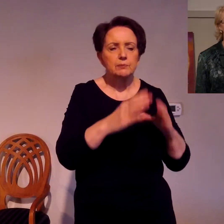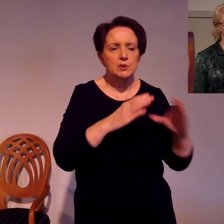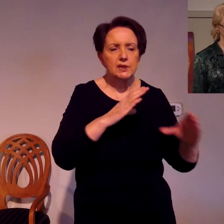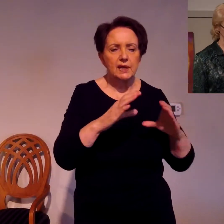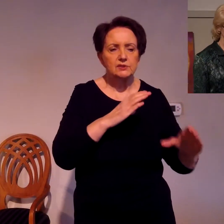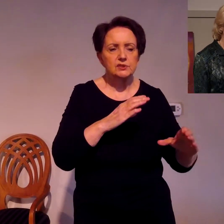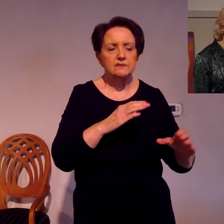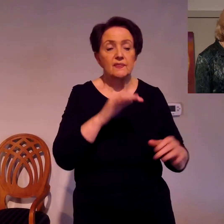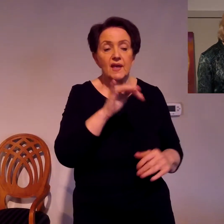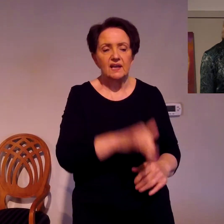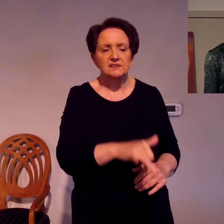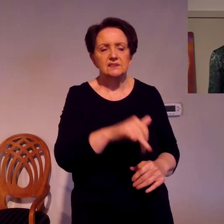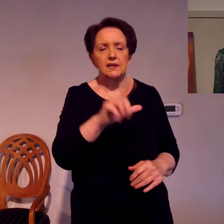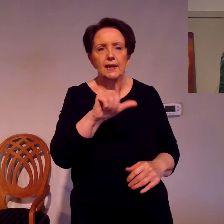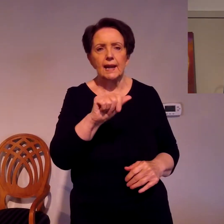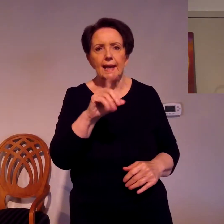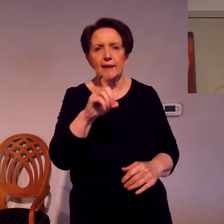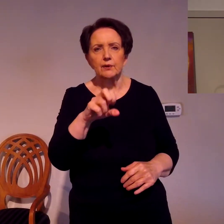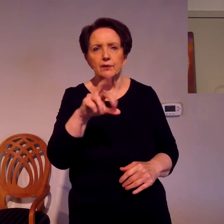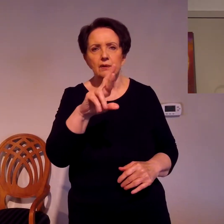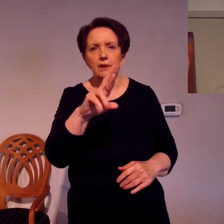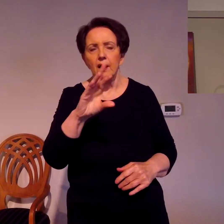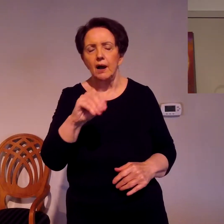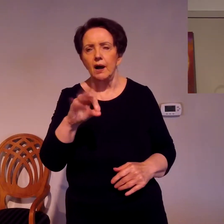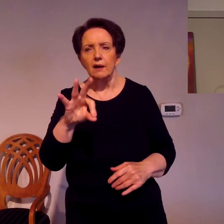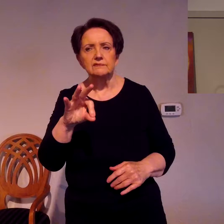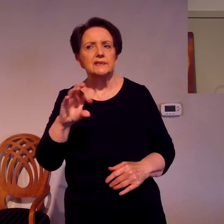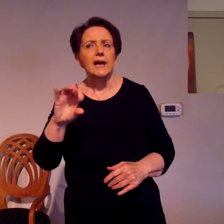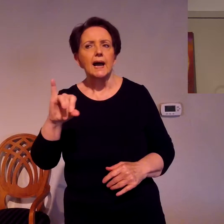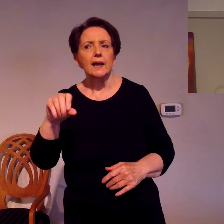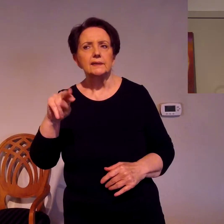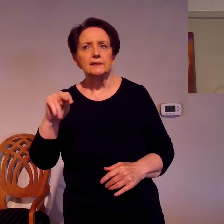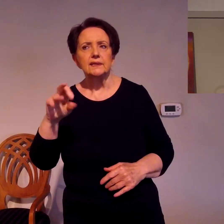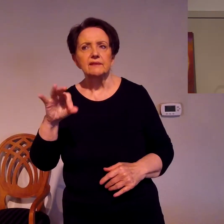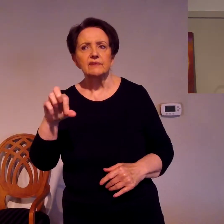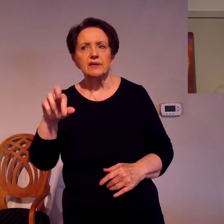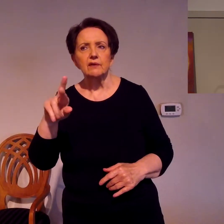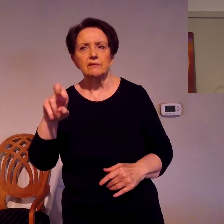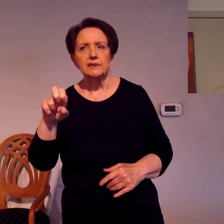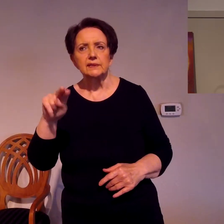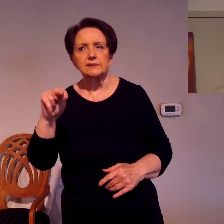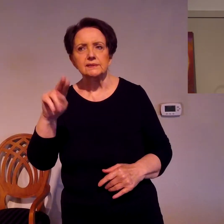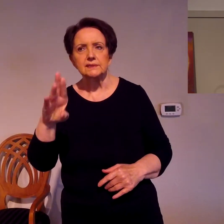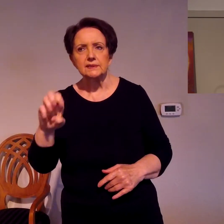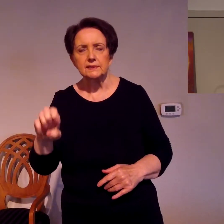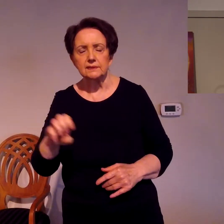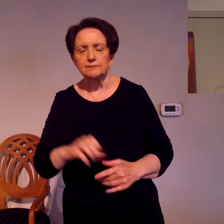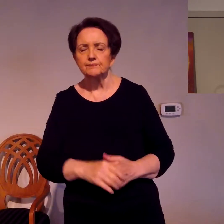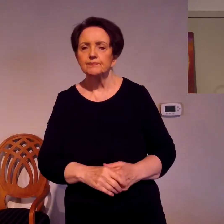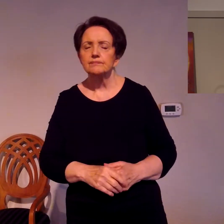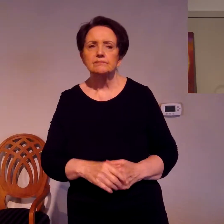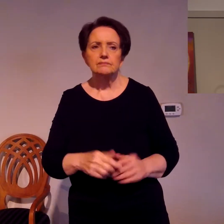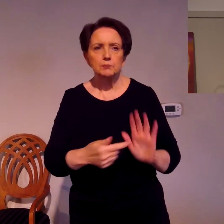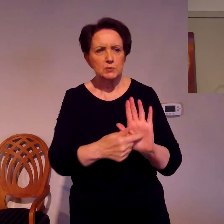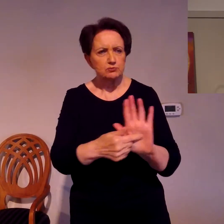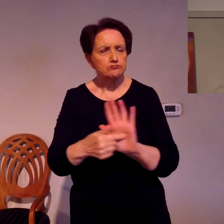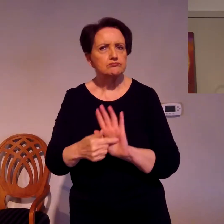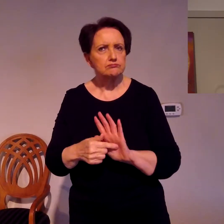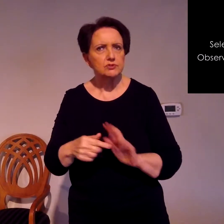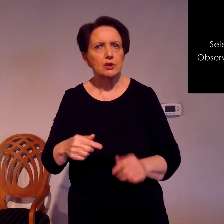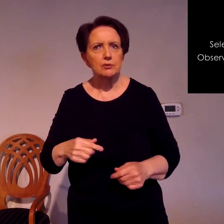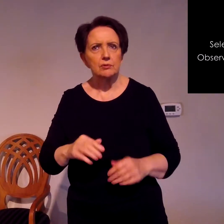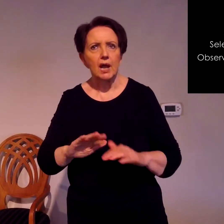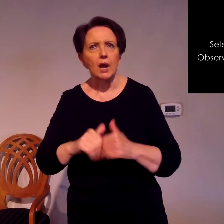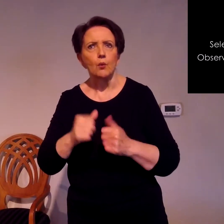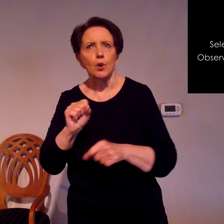of inference. And so let me share with you how the ladder of inference works.